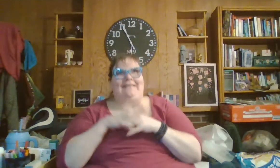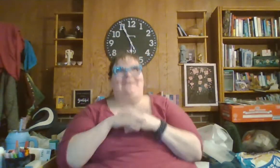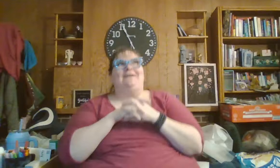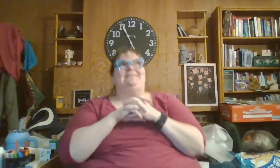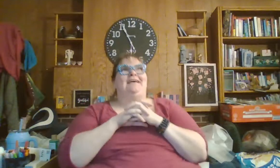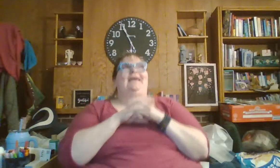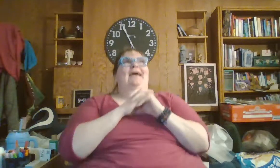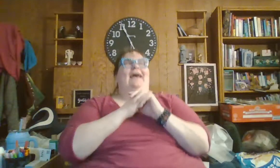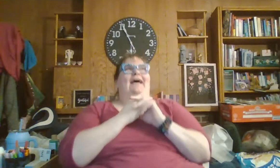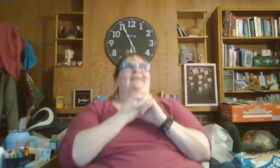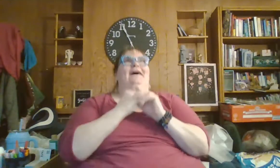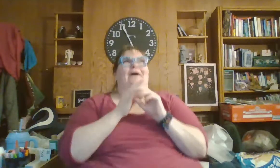looked, and